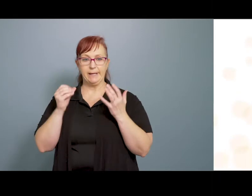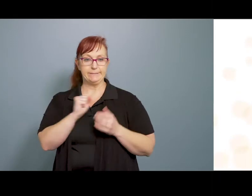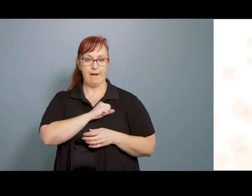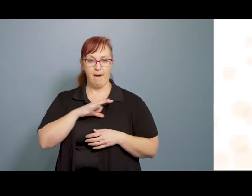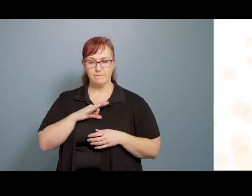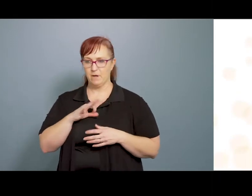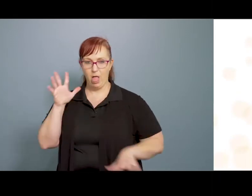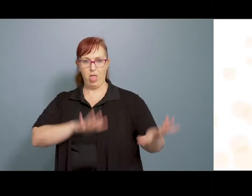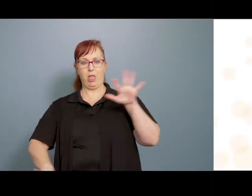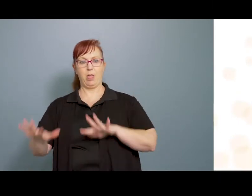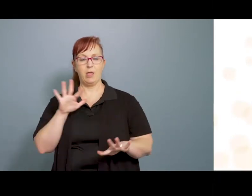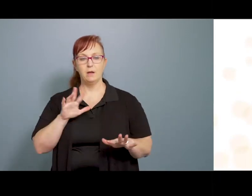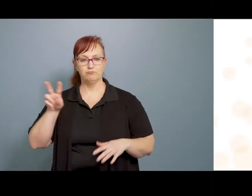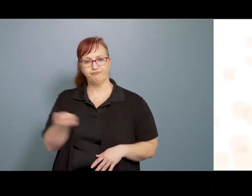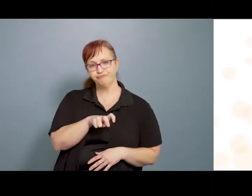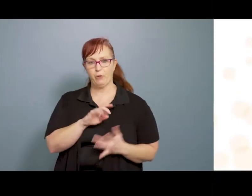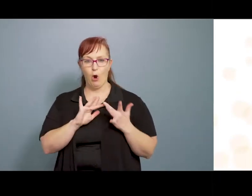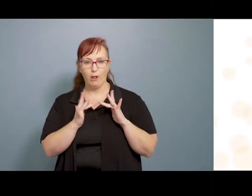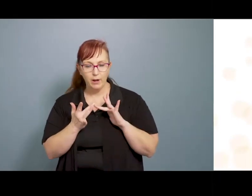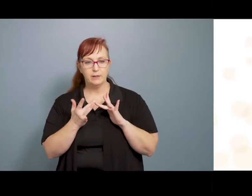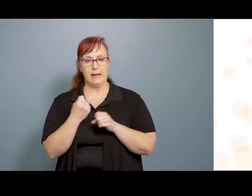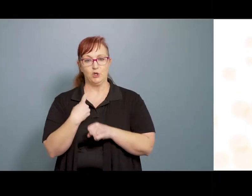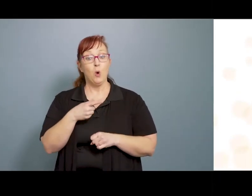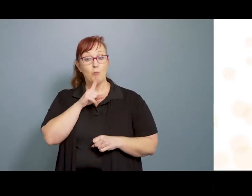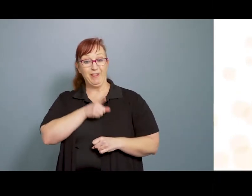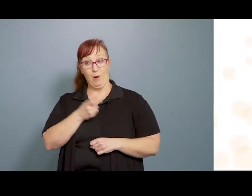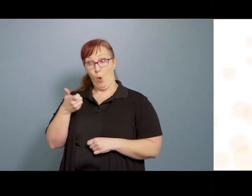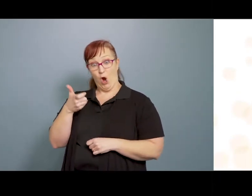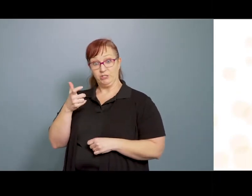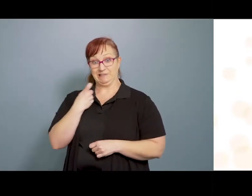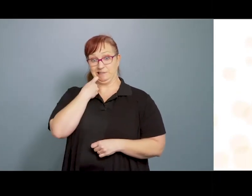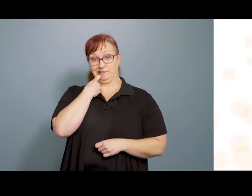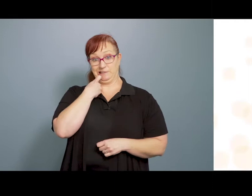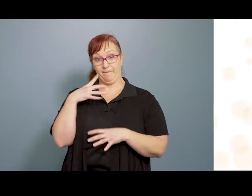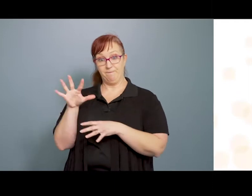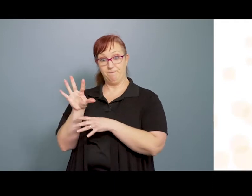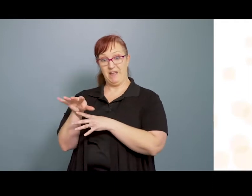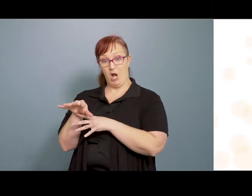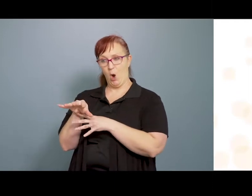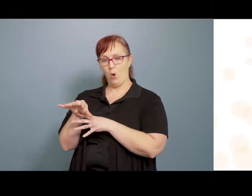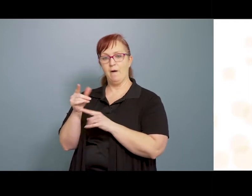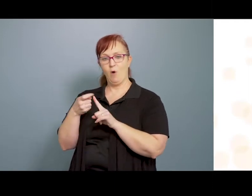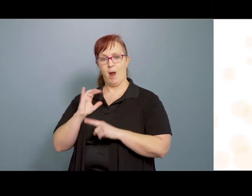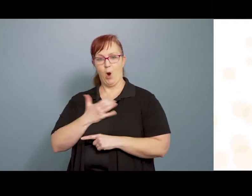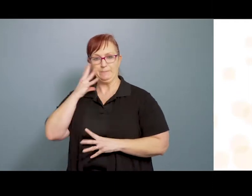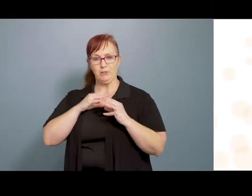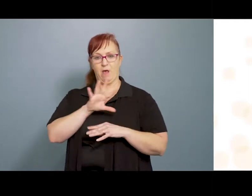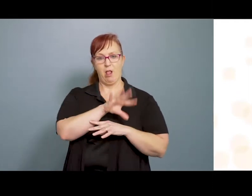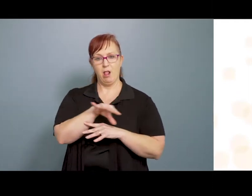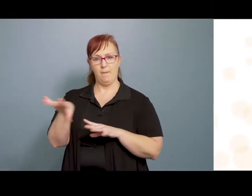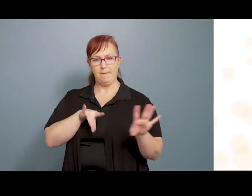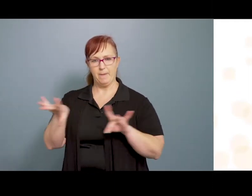as well. And yet, when you watch this video, I hope this inspires you, as again, it did me